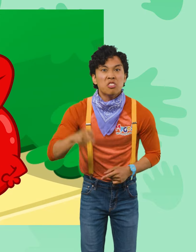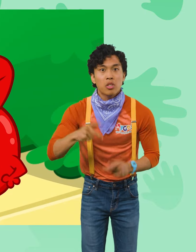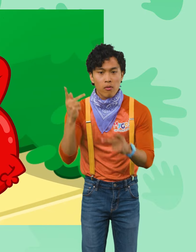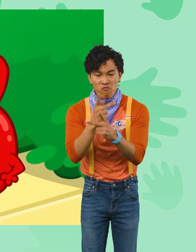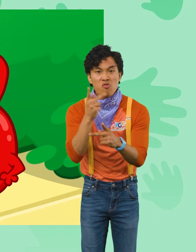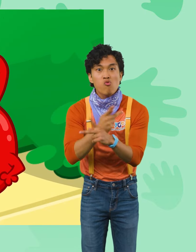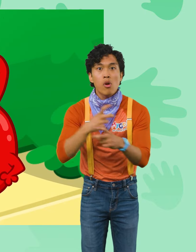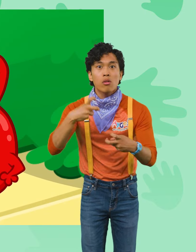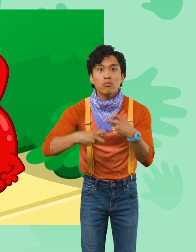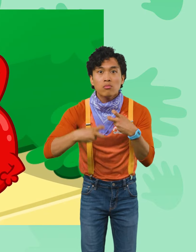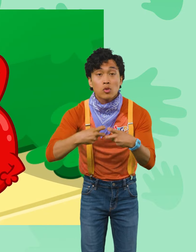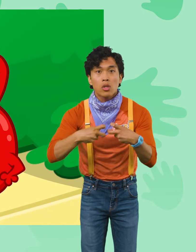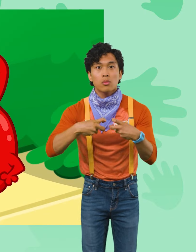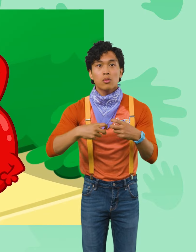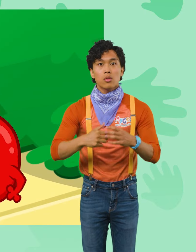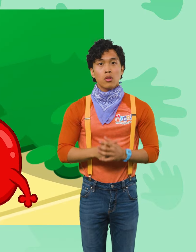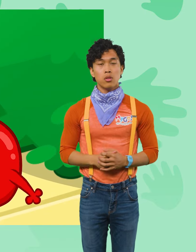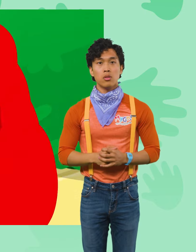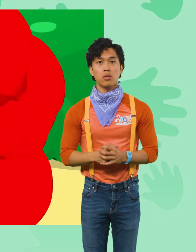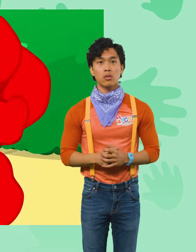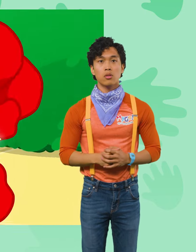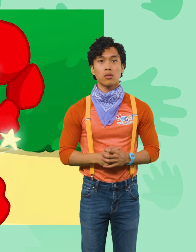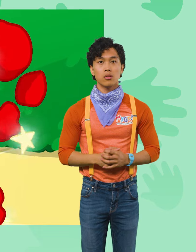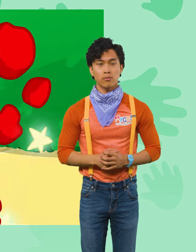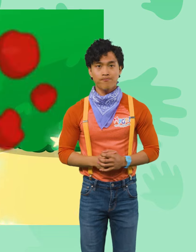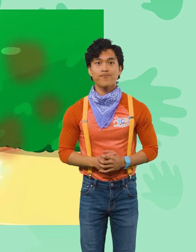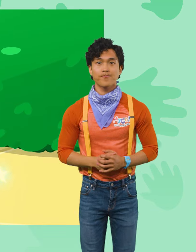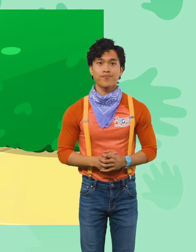to the bottom of this, Morphle.